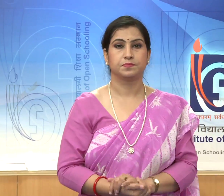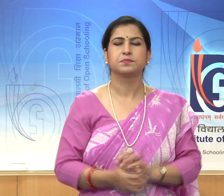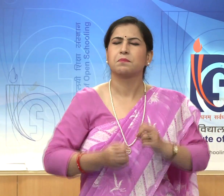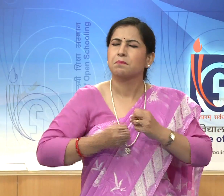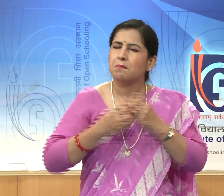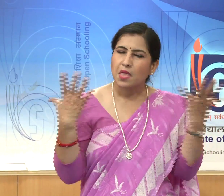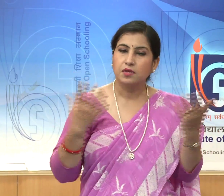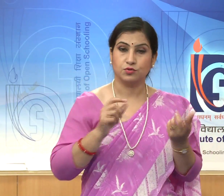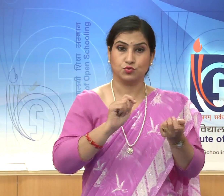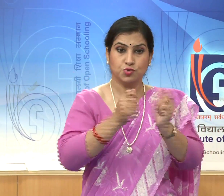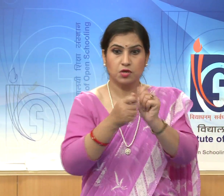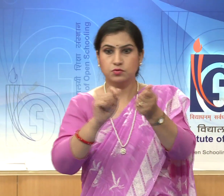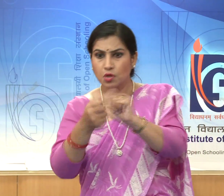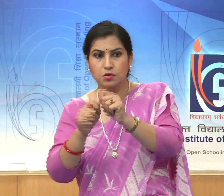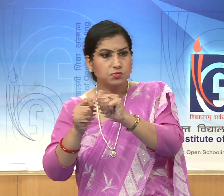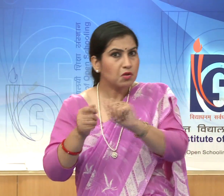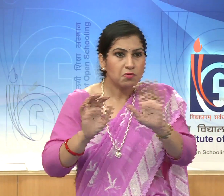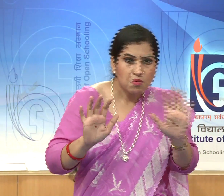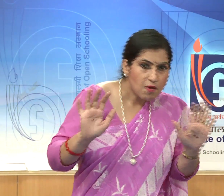There are lots of changes